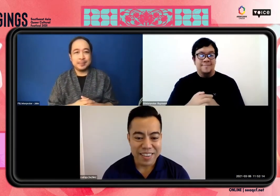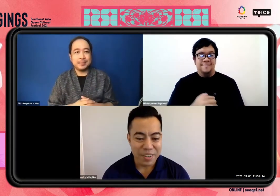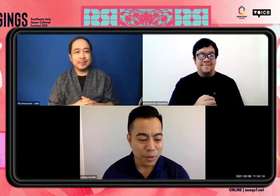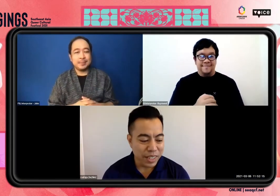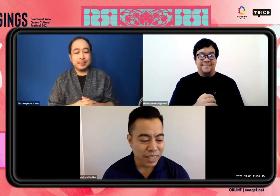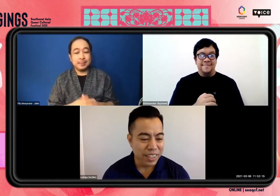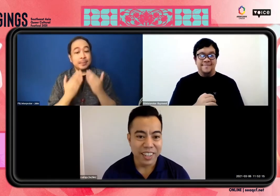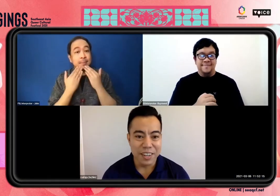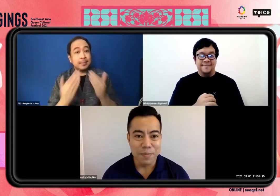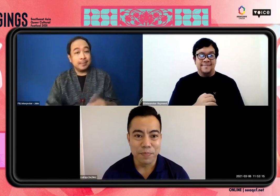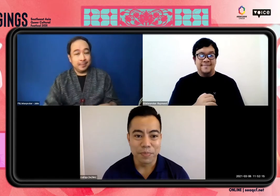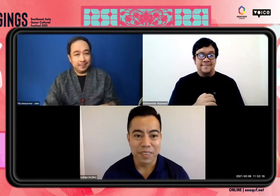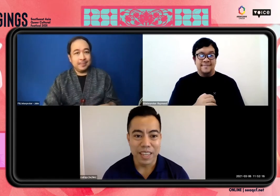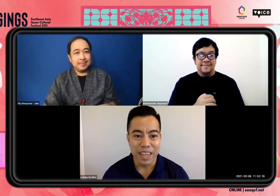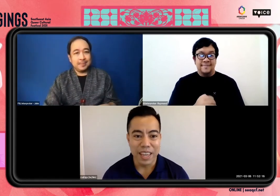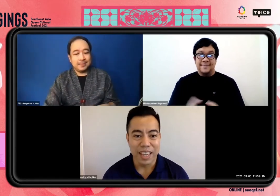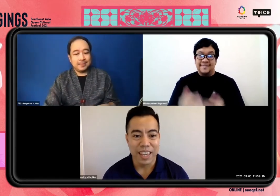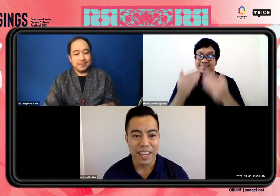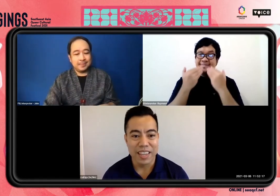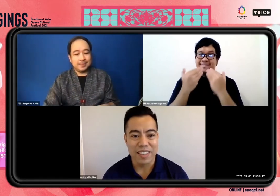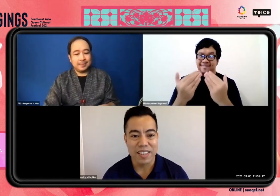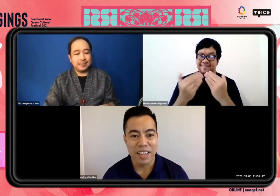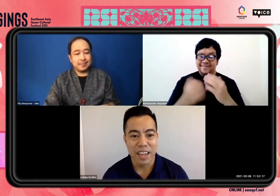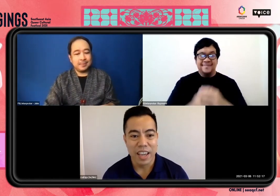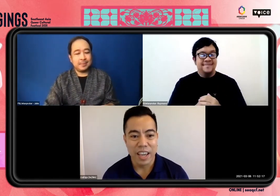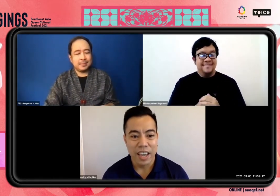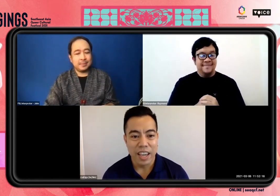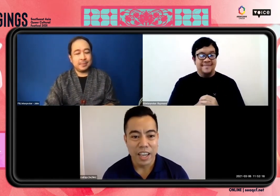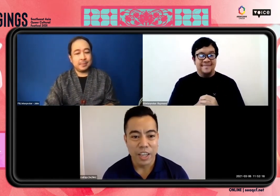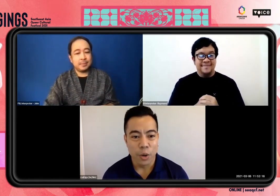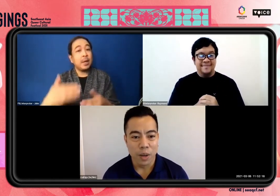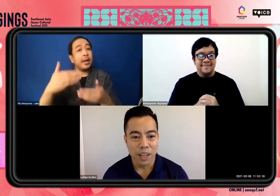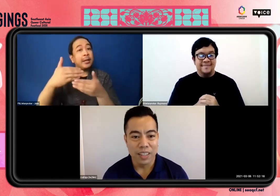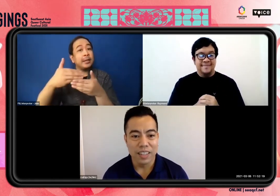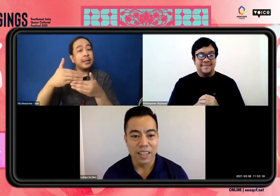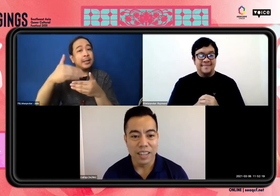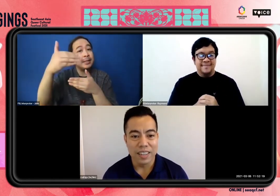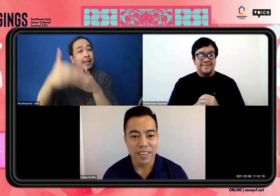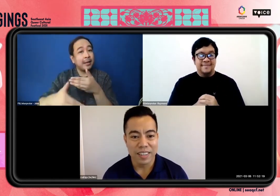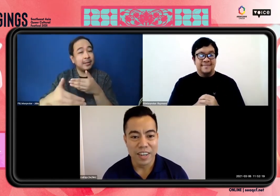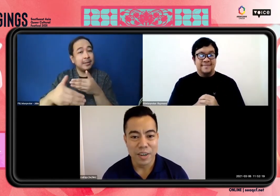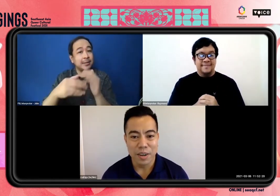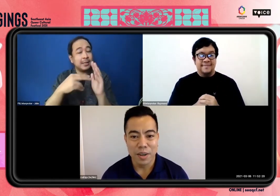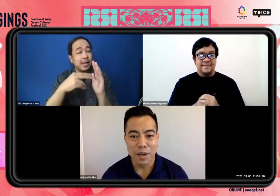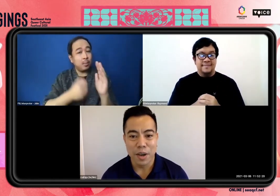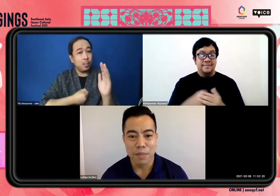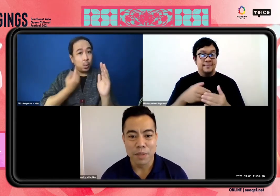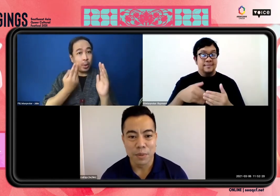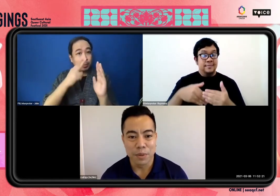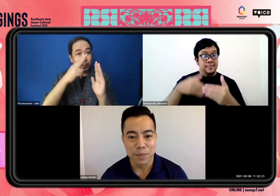Our next reader is Aeoald Xerne